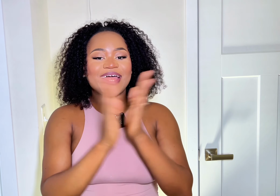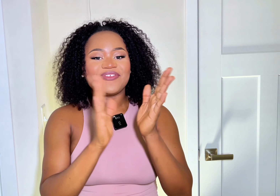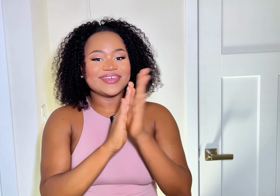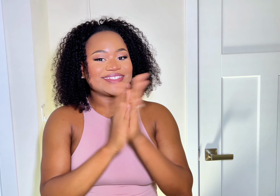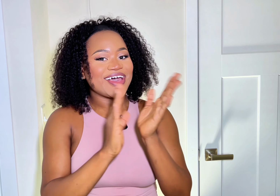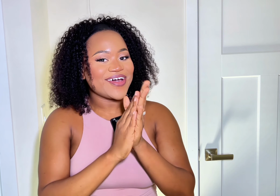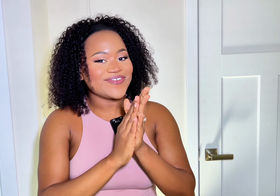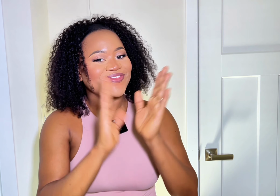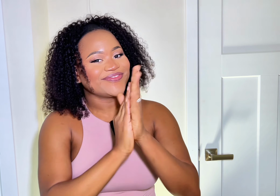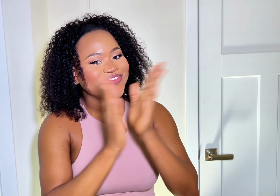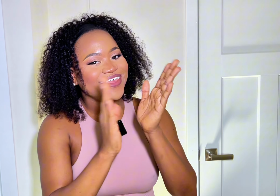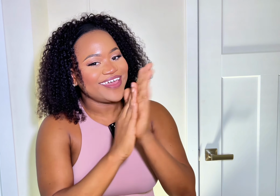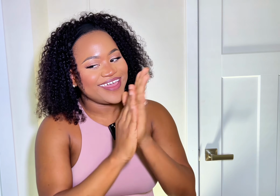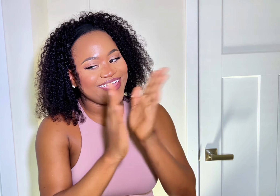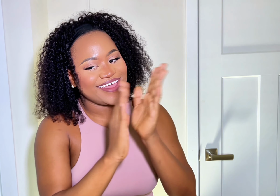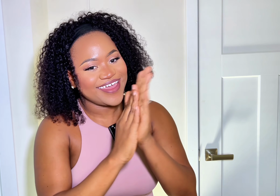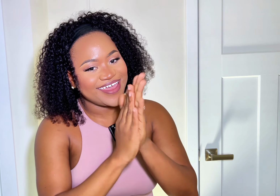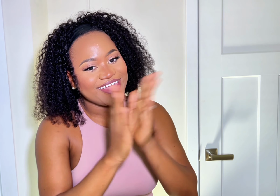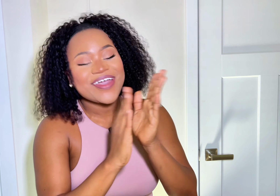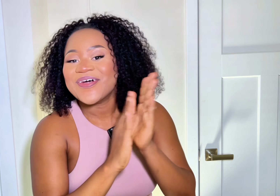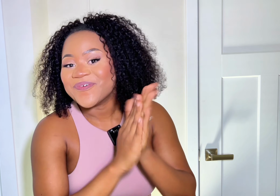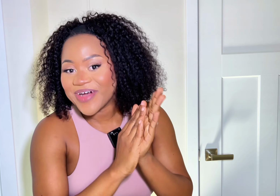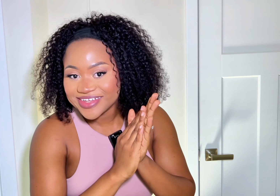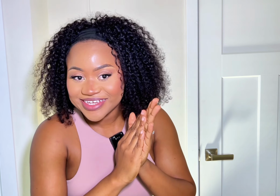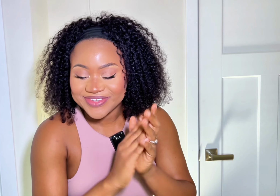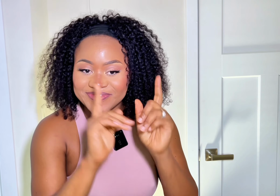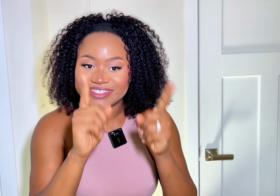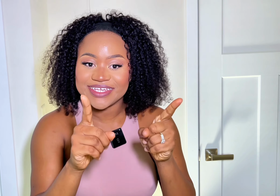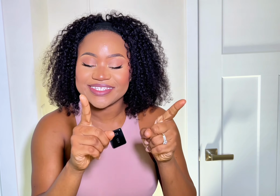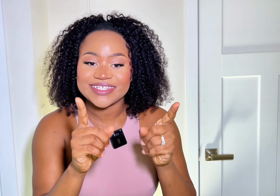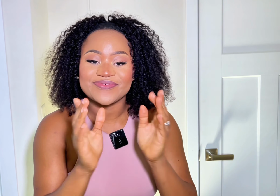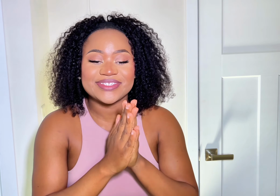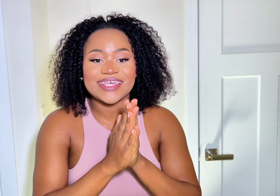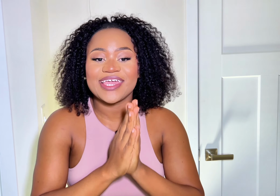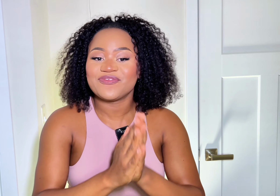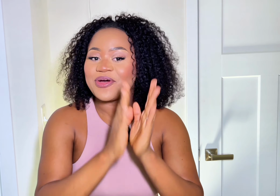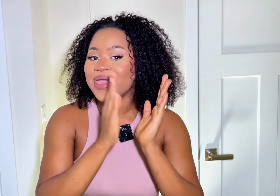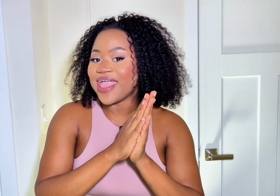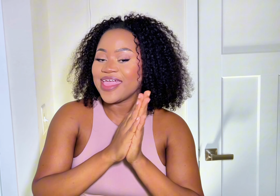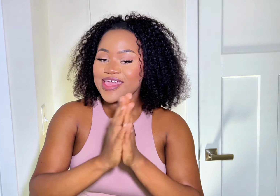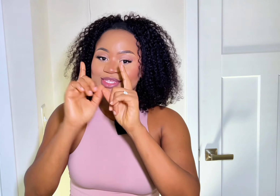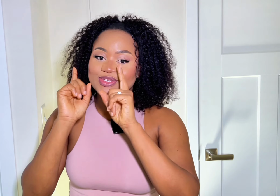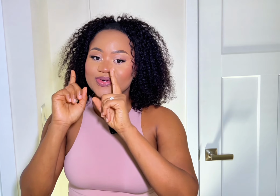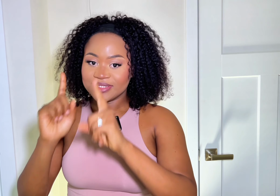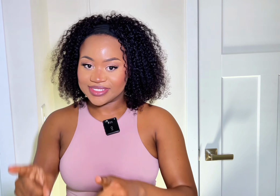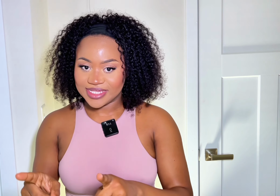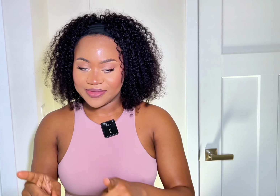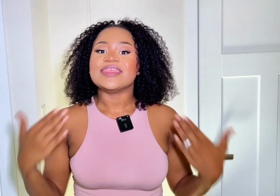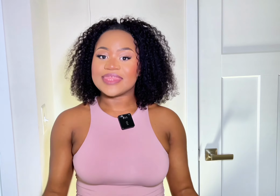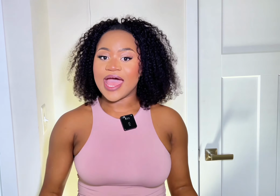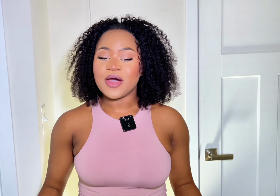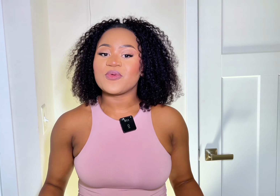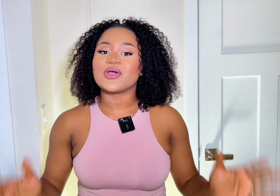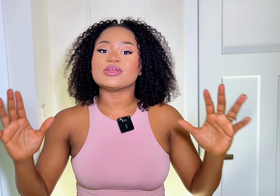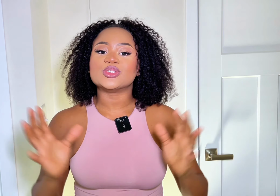for yourself. Yay! Well done, we did it. We signed from A to Z. Now we're gonna do